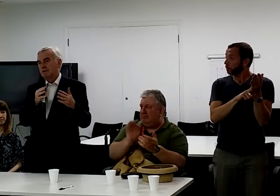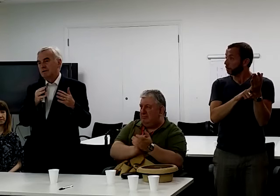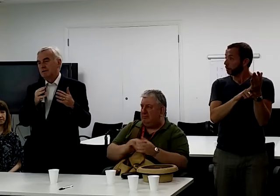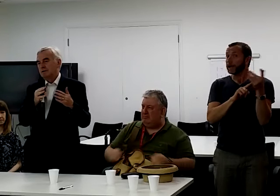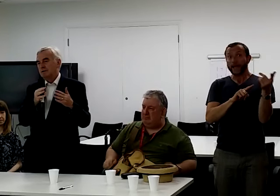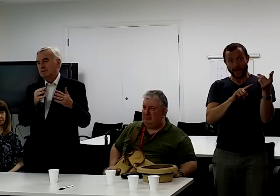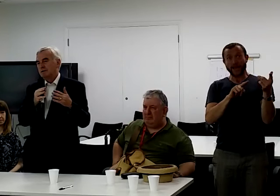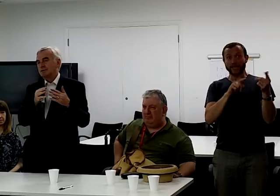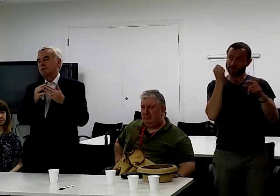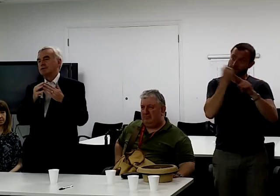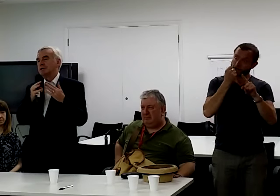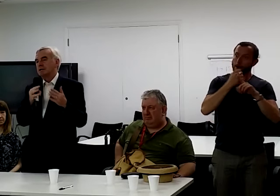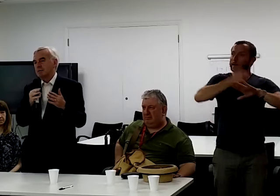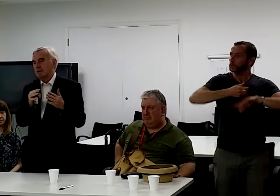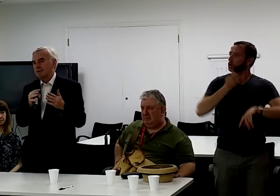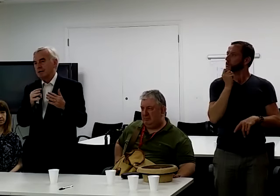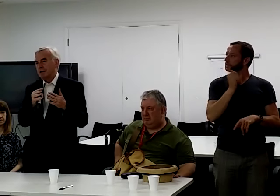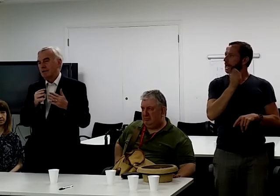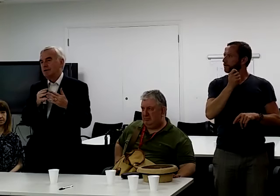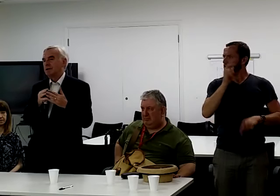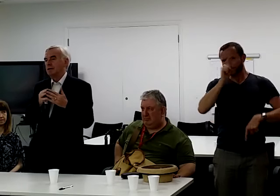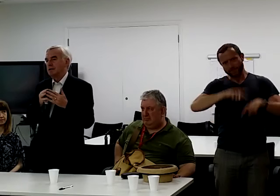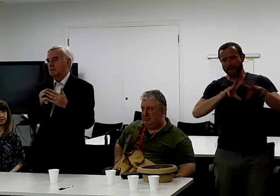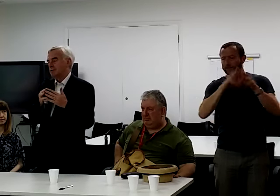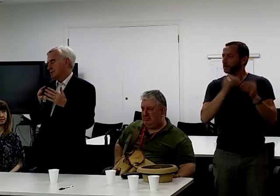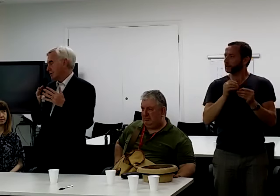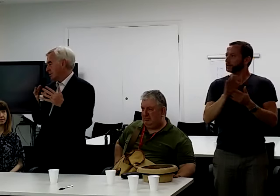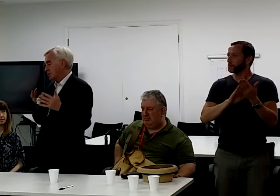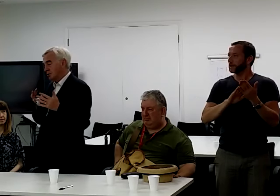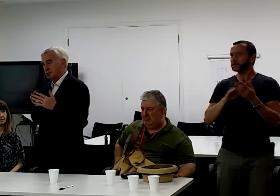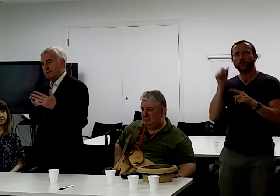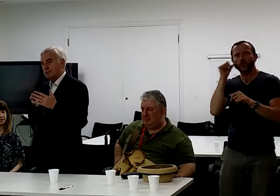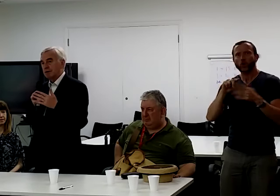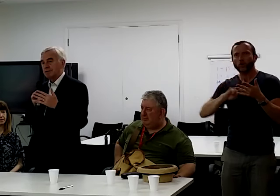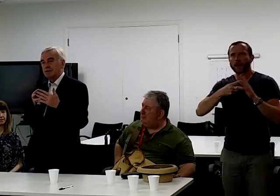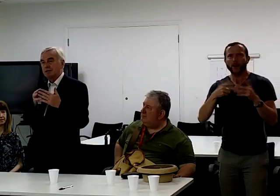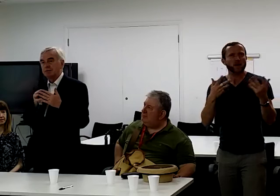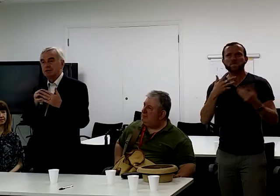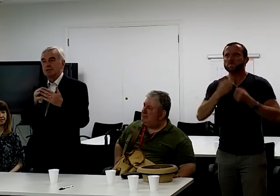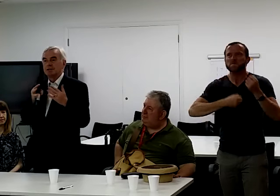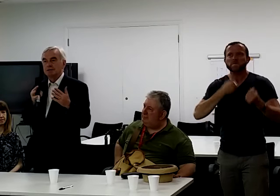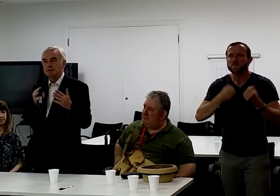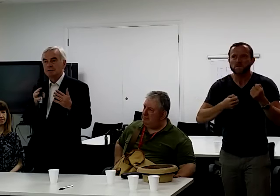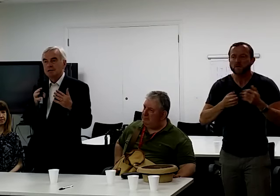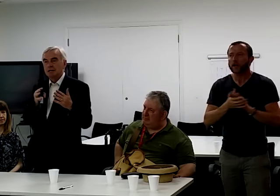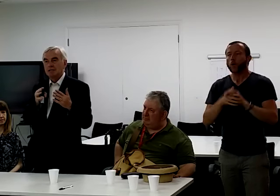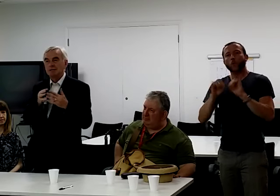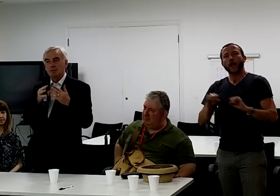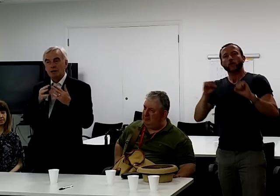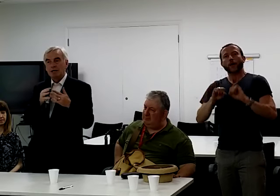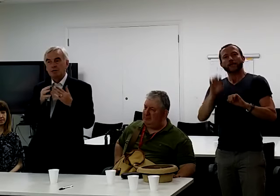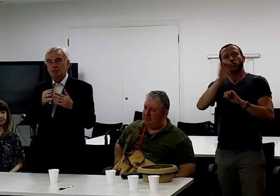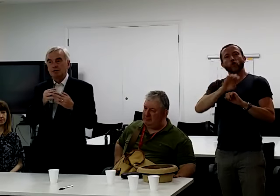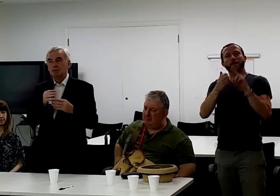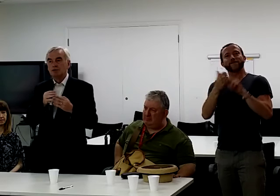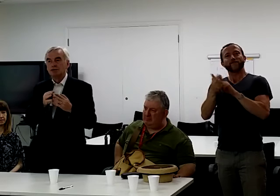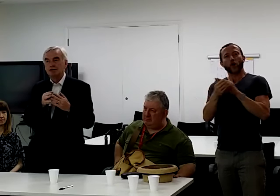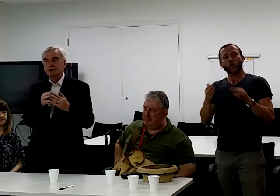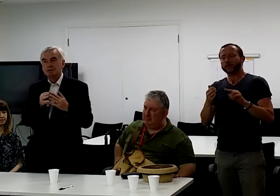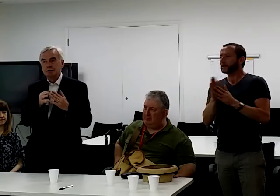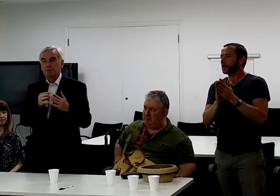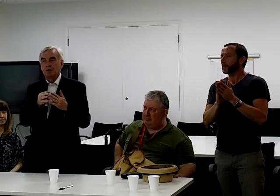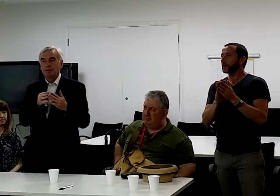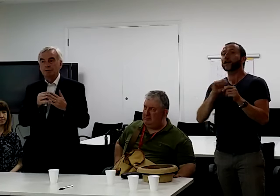Awesome. So it didn't come after that. And then they used the excuse of the referendum result as the way in which